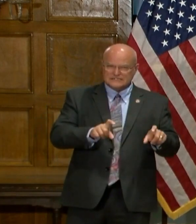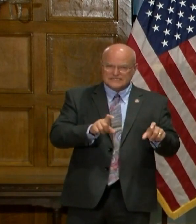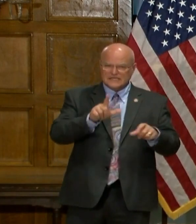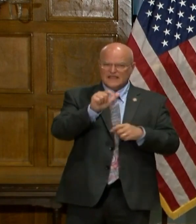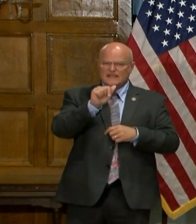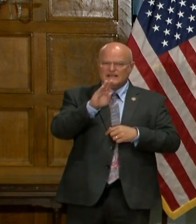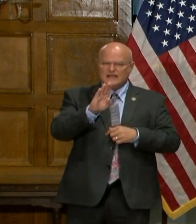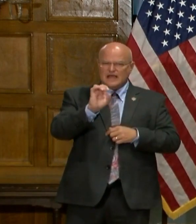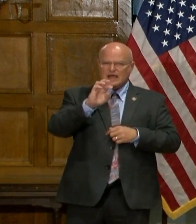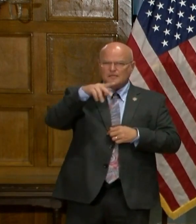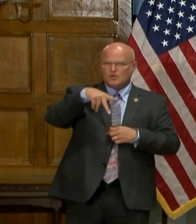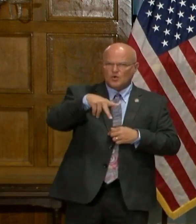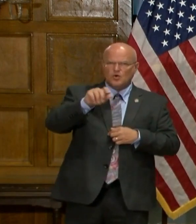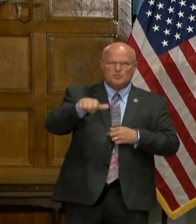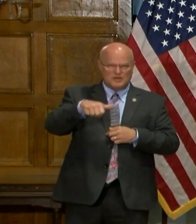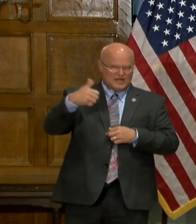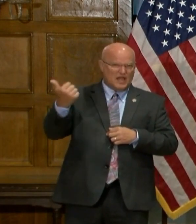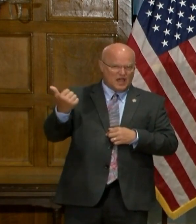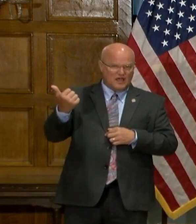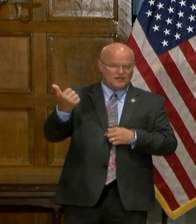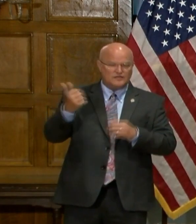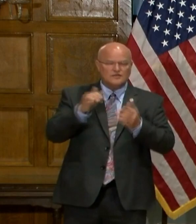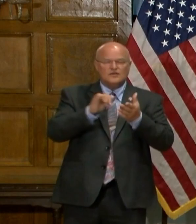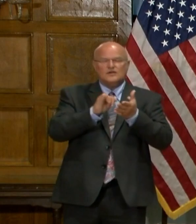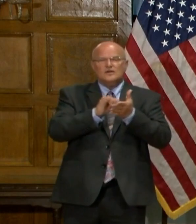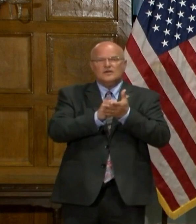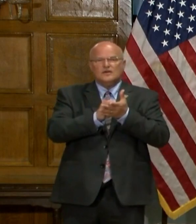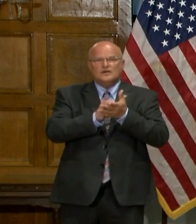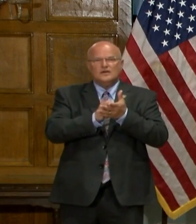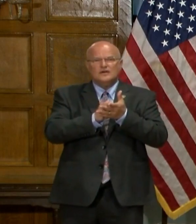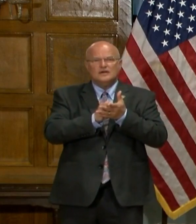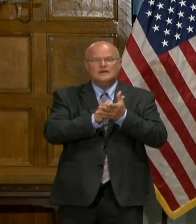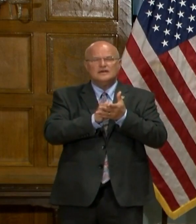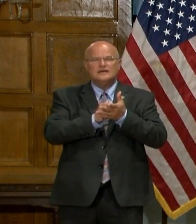through LabCorp and others that